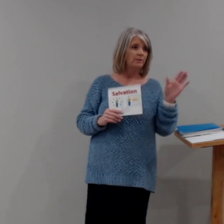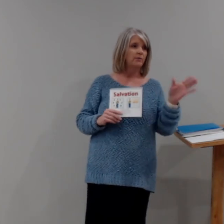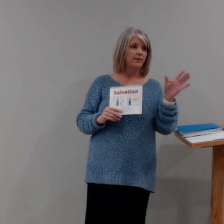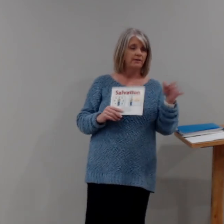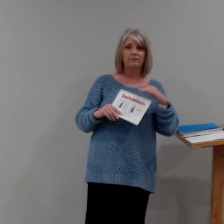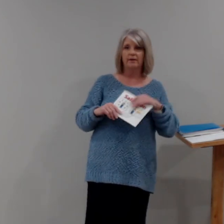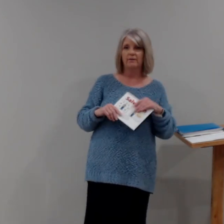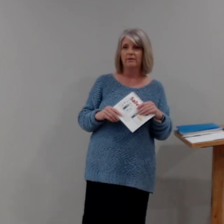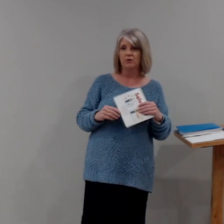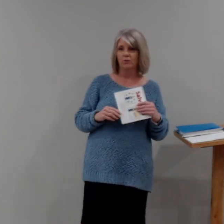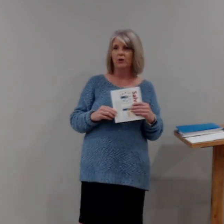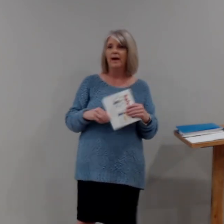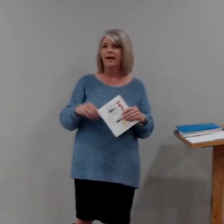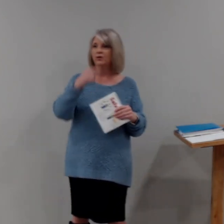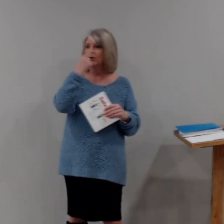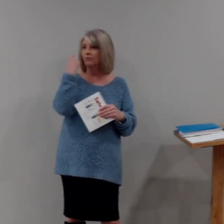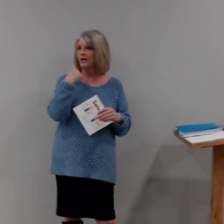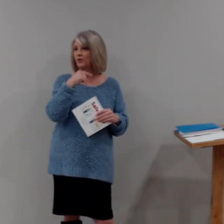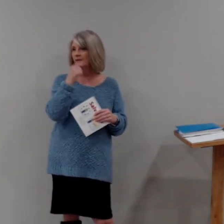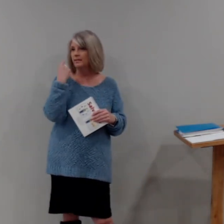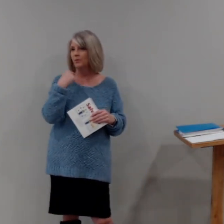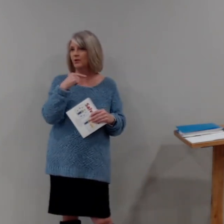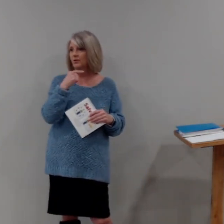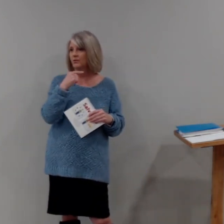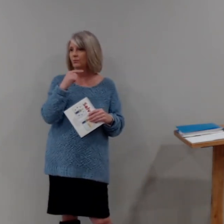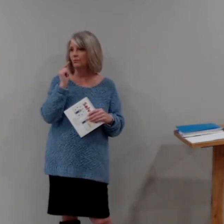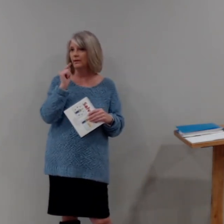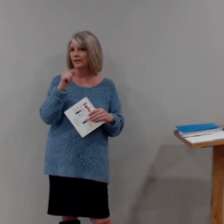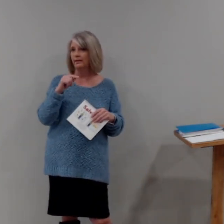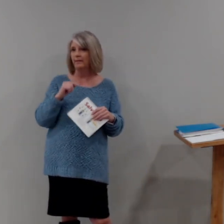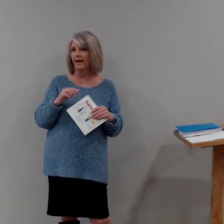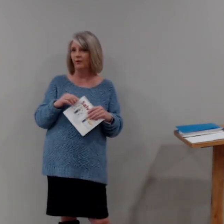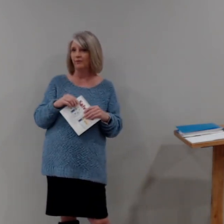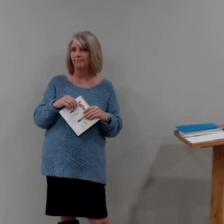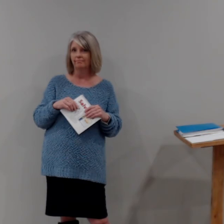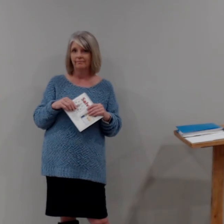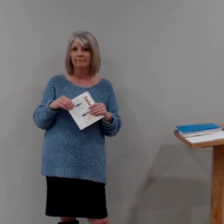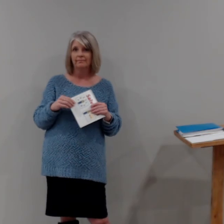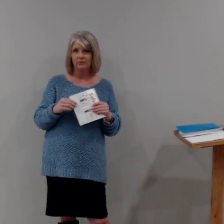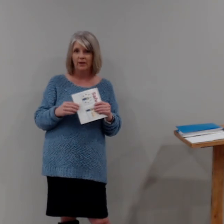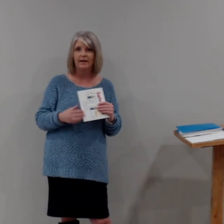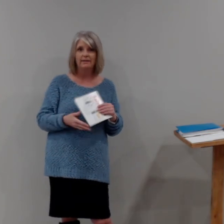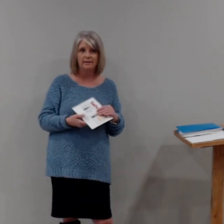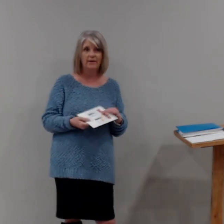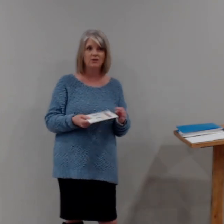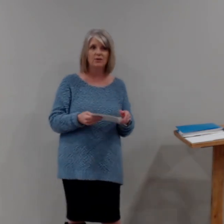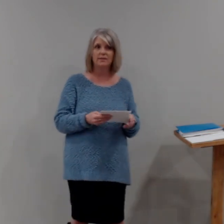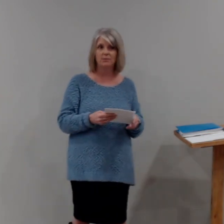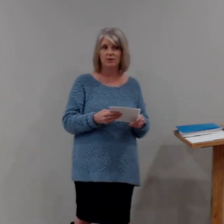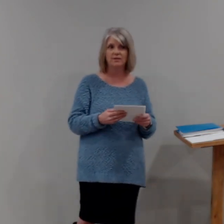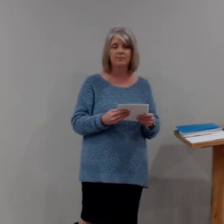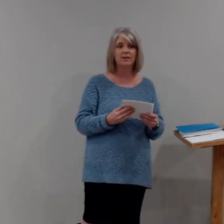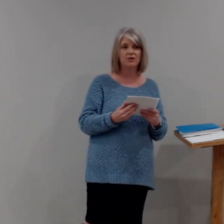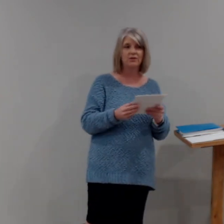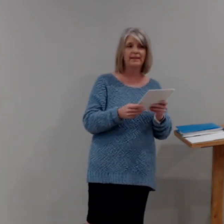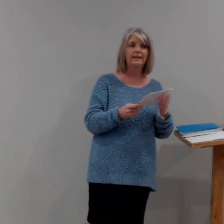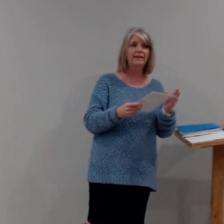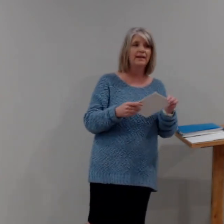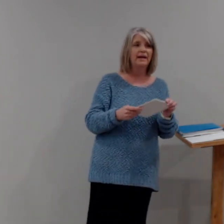that they're very visual. And your facial expressions really matter, okay? The facial expressions. Because then,